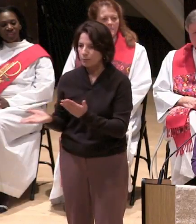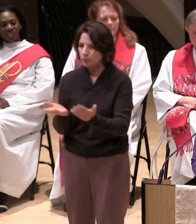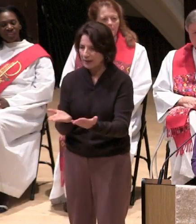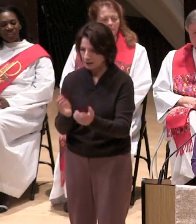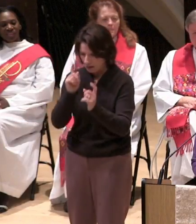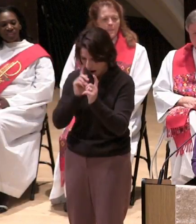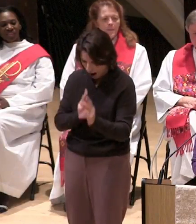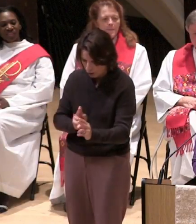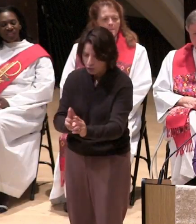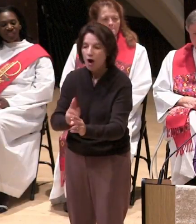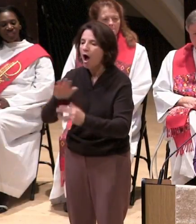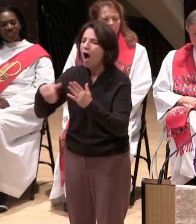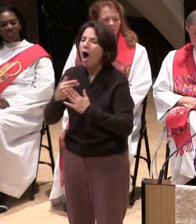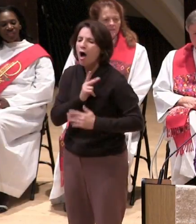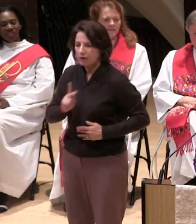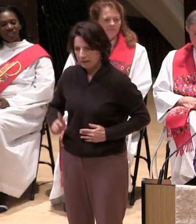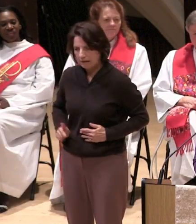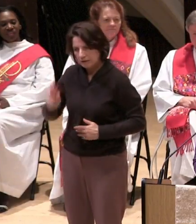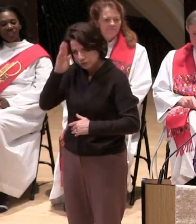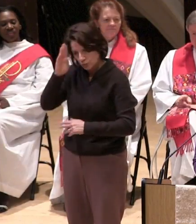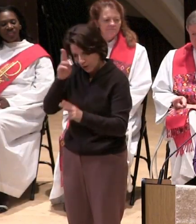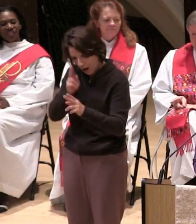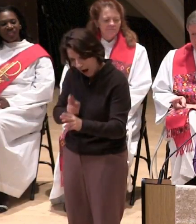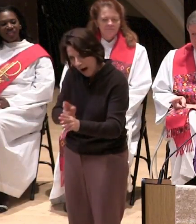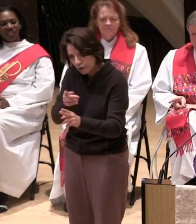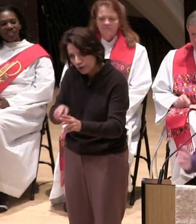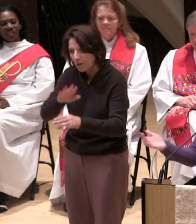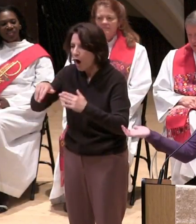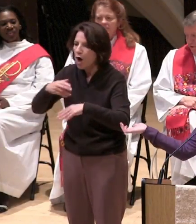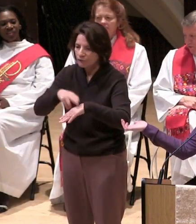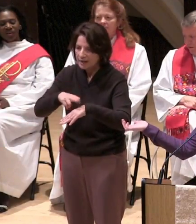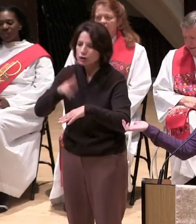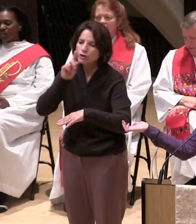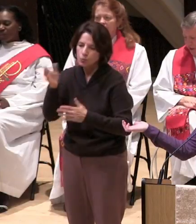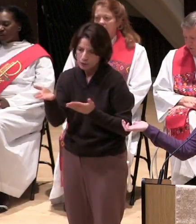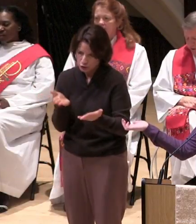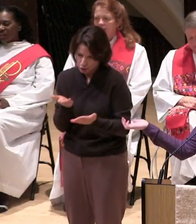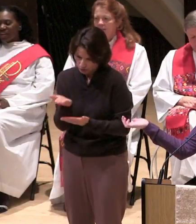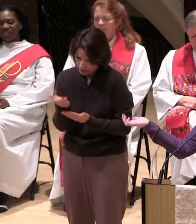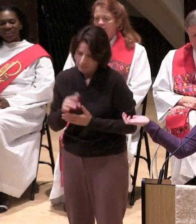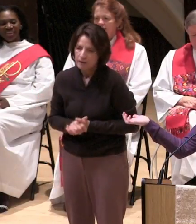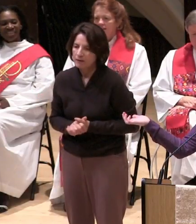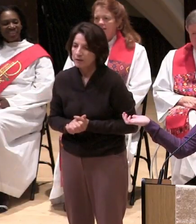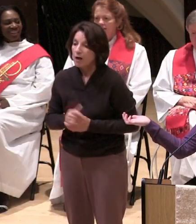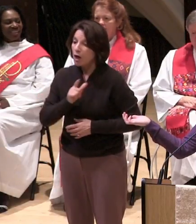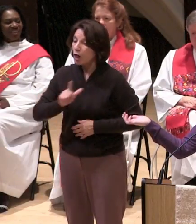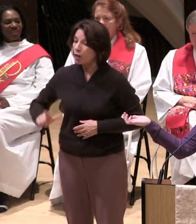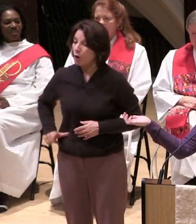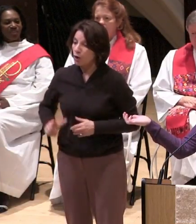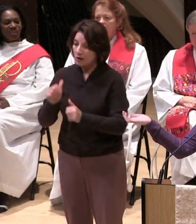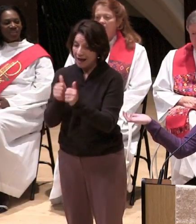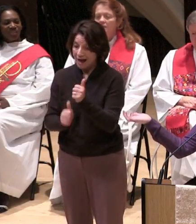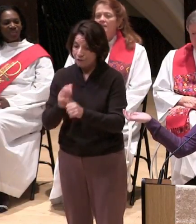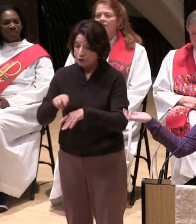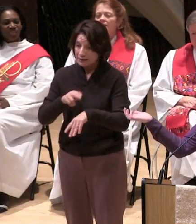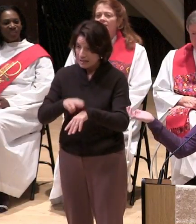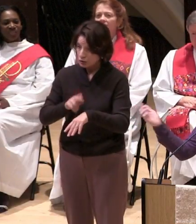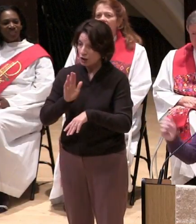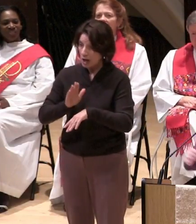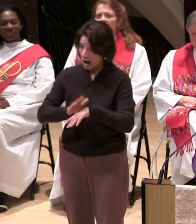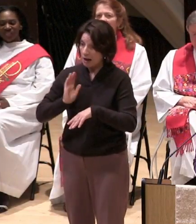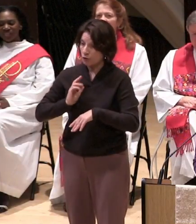kings shall pay him homage. All nations shall serve him. Lord, every nation on earth will adore